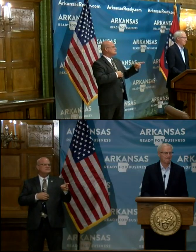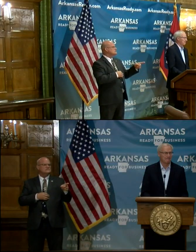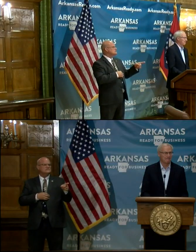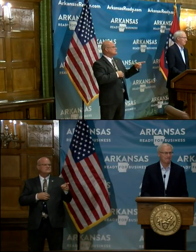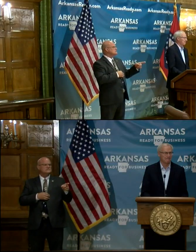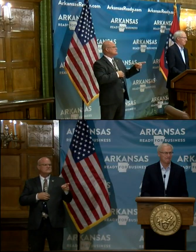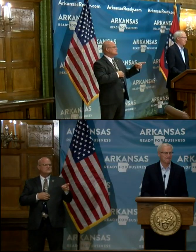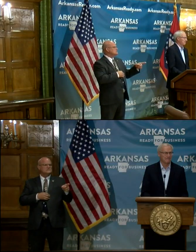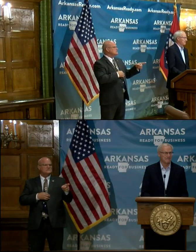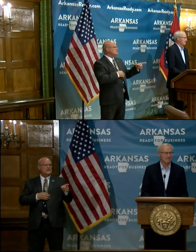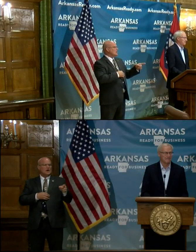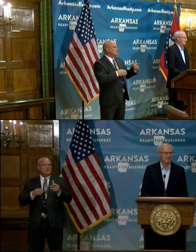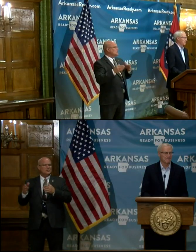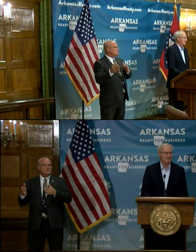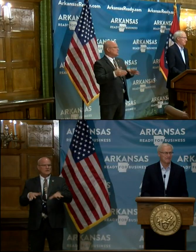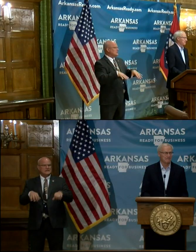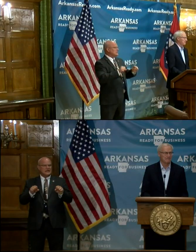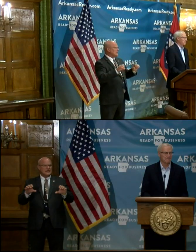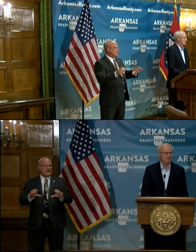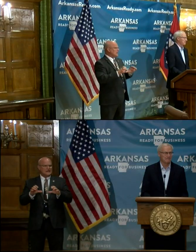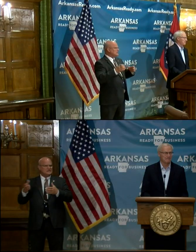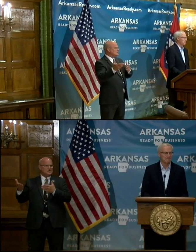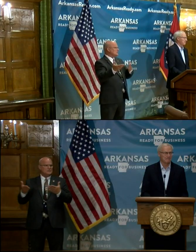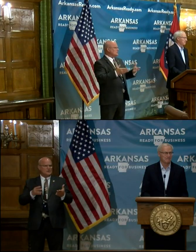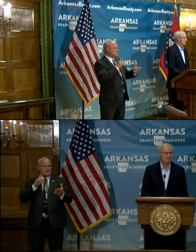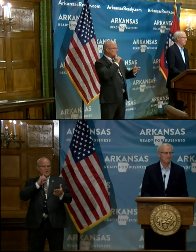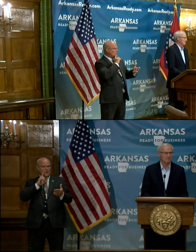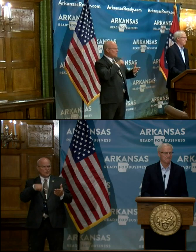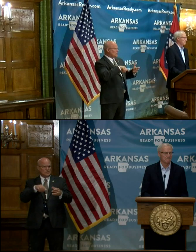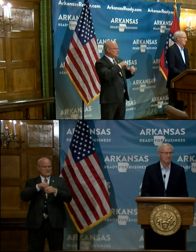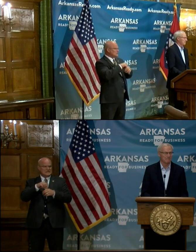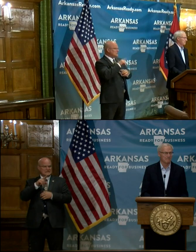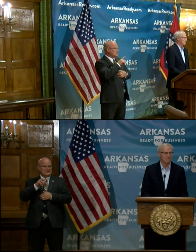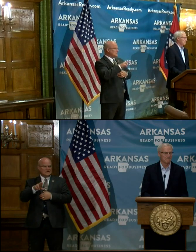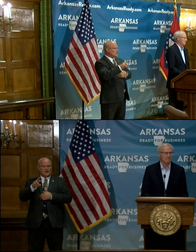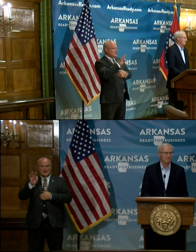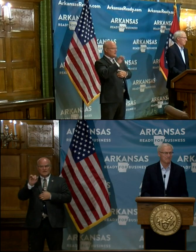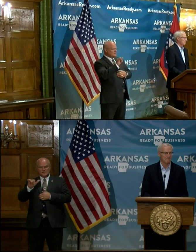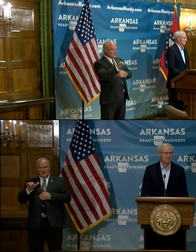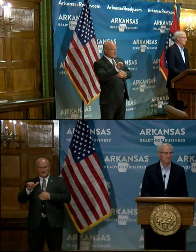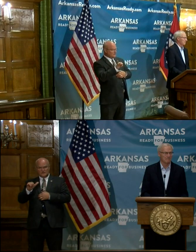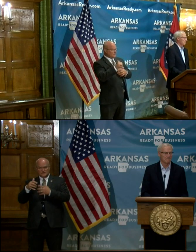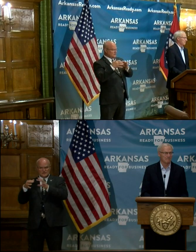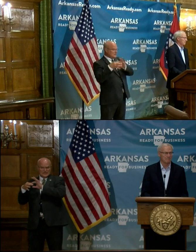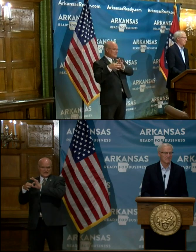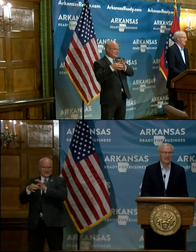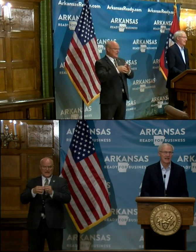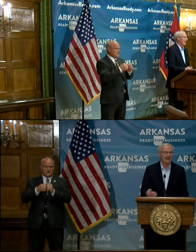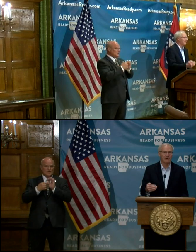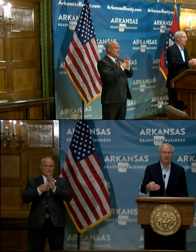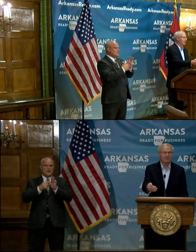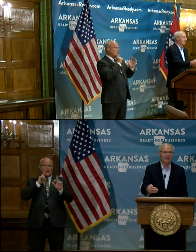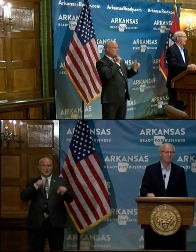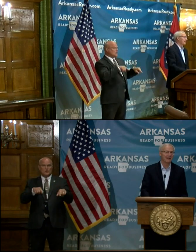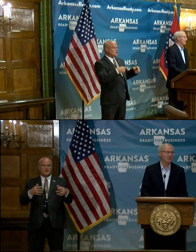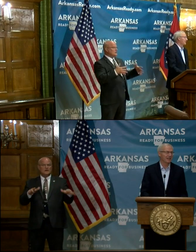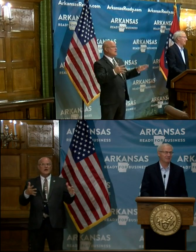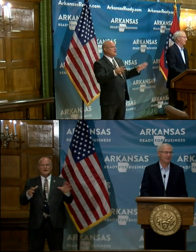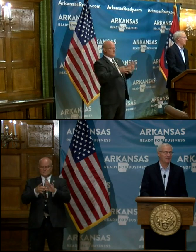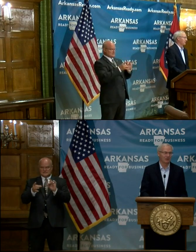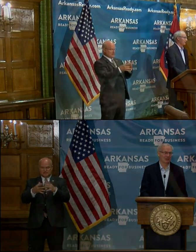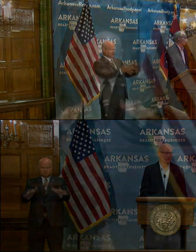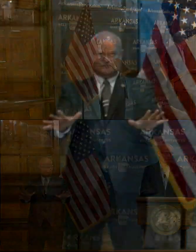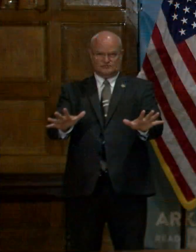are you planning to take any action to bring the ordinances in Little Rock and Fayetteville in line with the model ordinance? I've already made